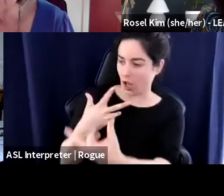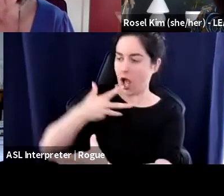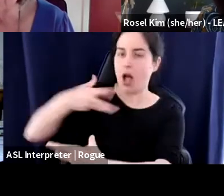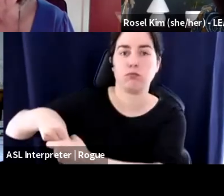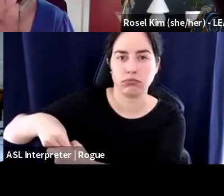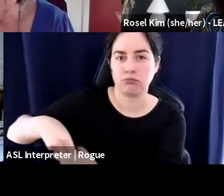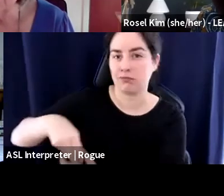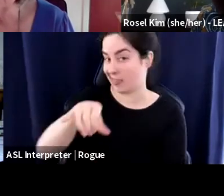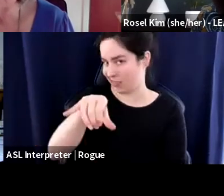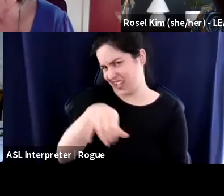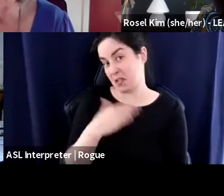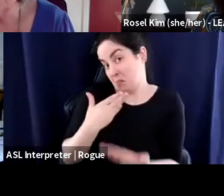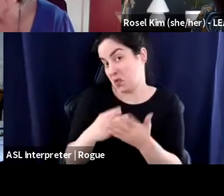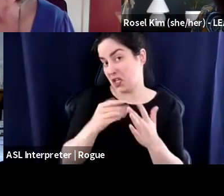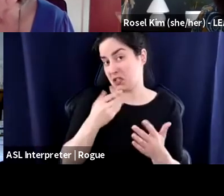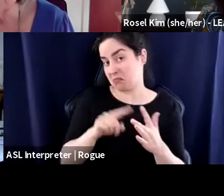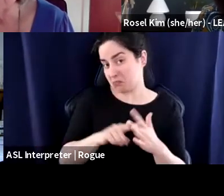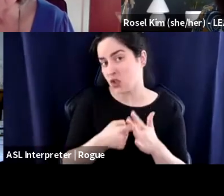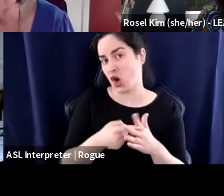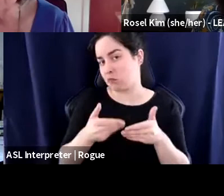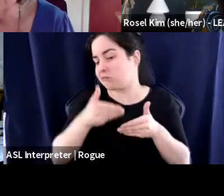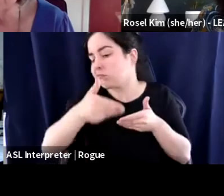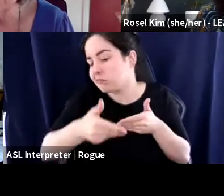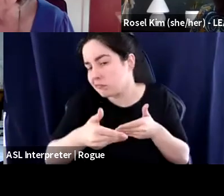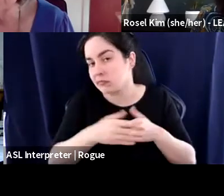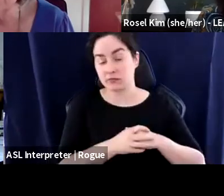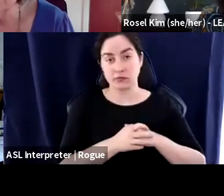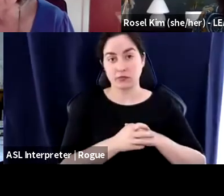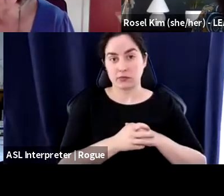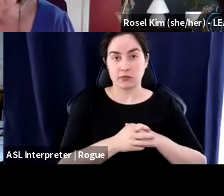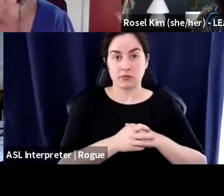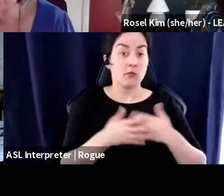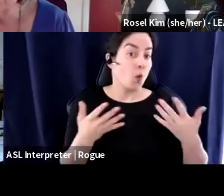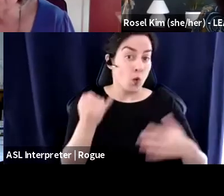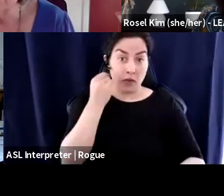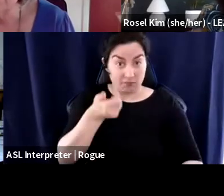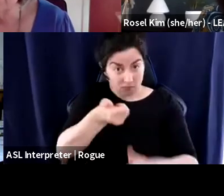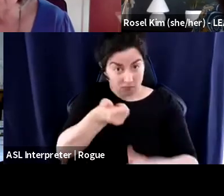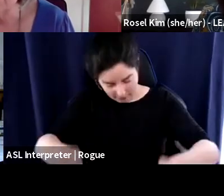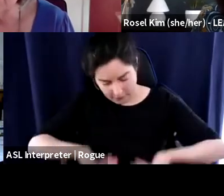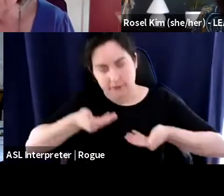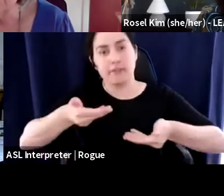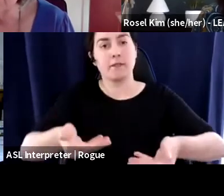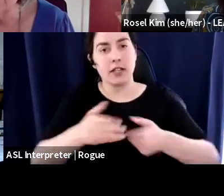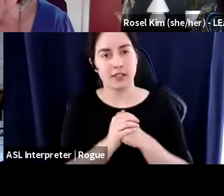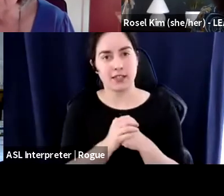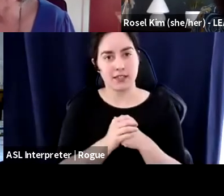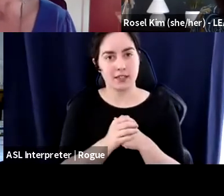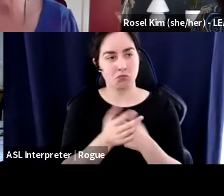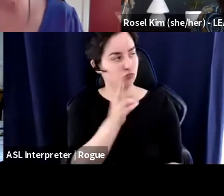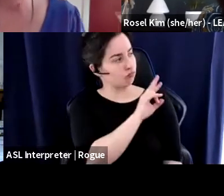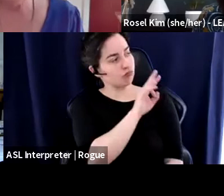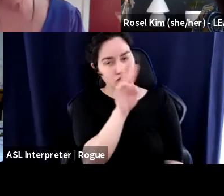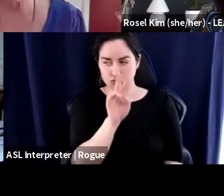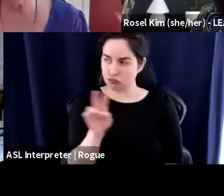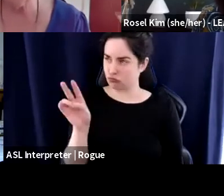all good starting points. And also, if you're invited somewhere, just doing a check of who's missing, whose